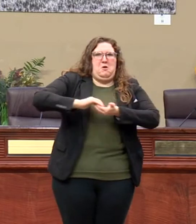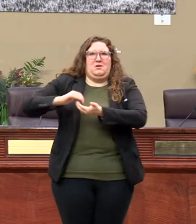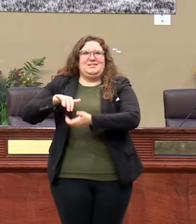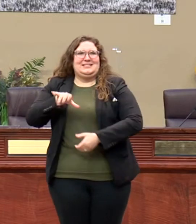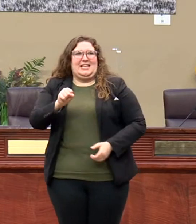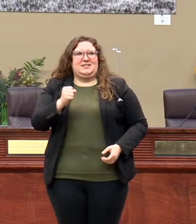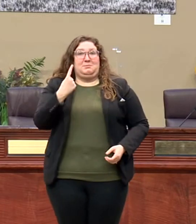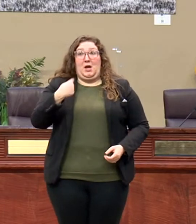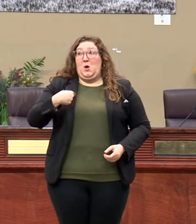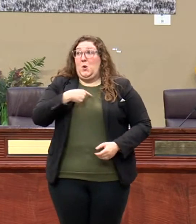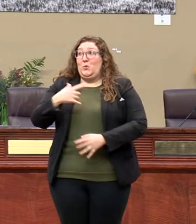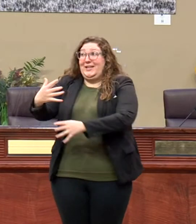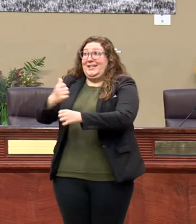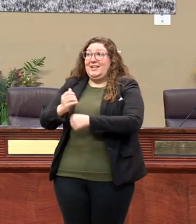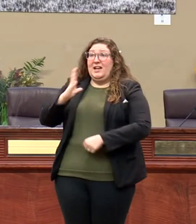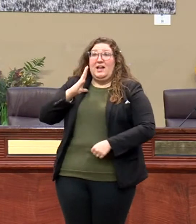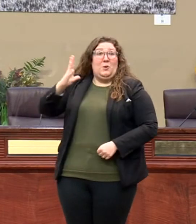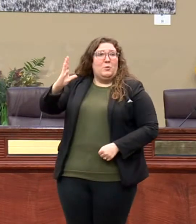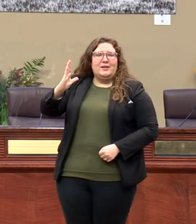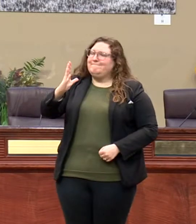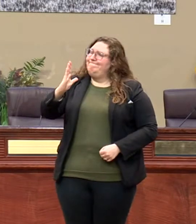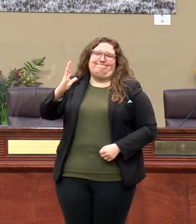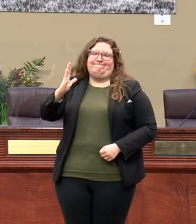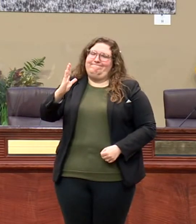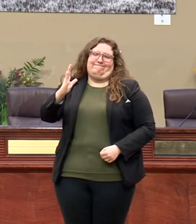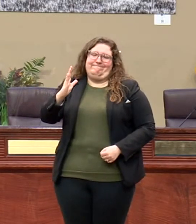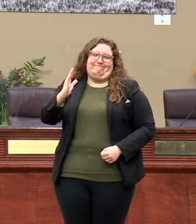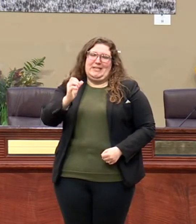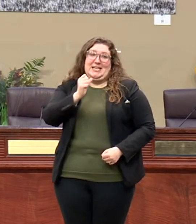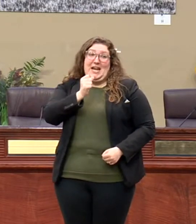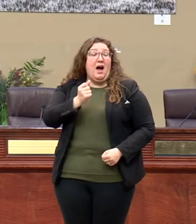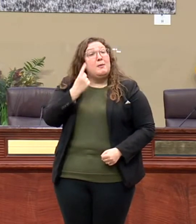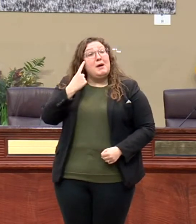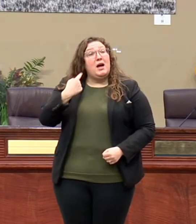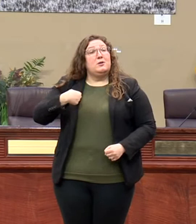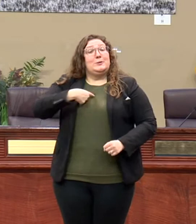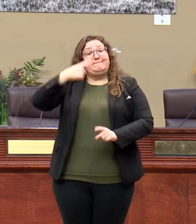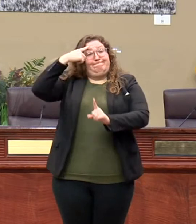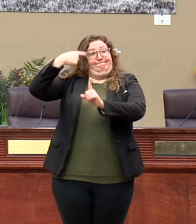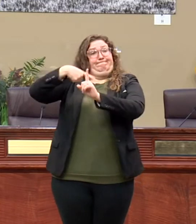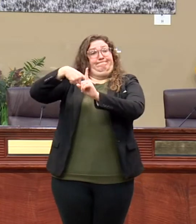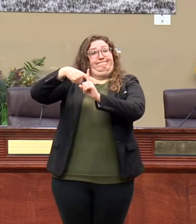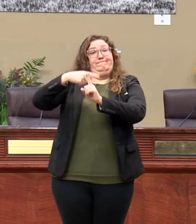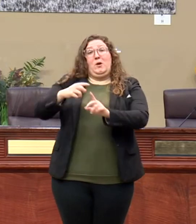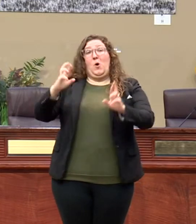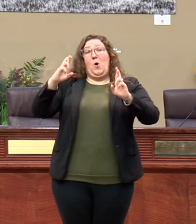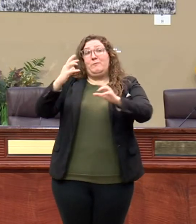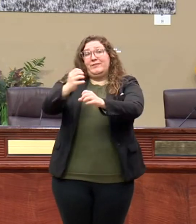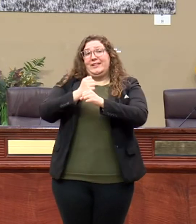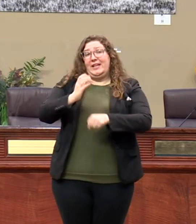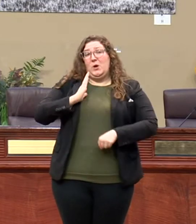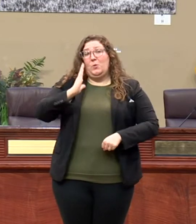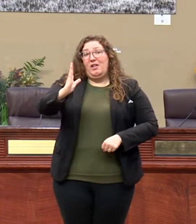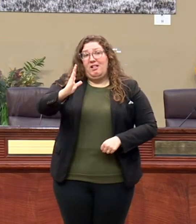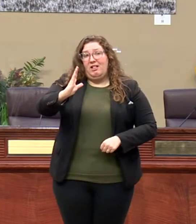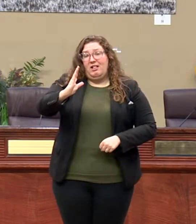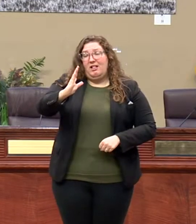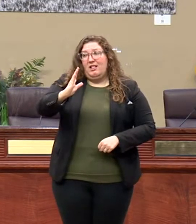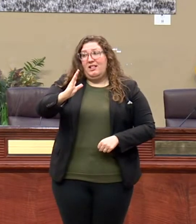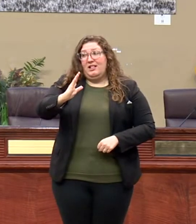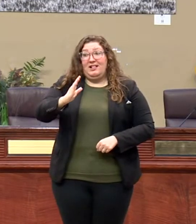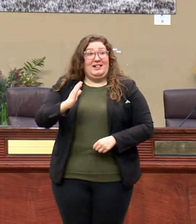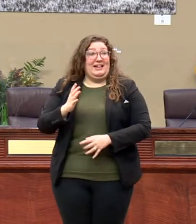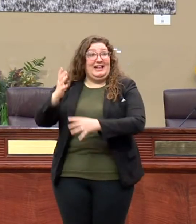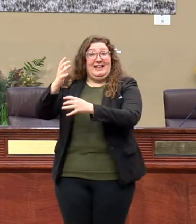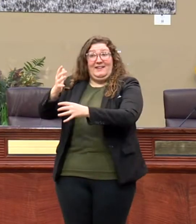that we will receive it from the state at this point. We remain optimistic. If not, we're going to continue to